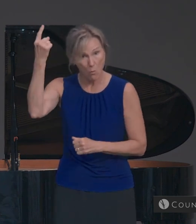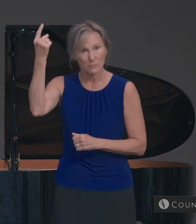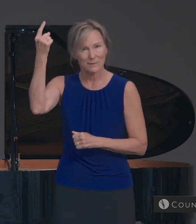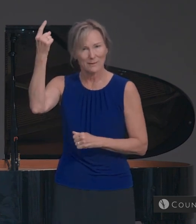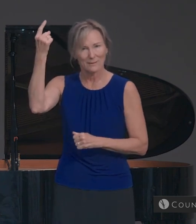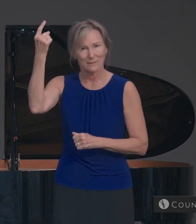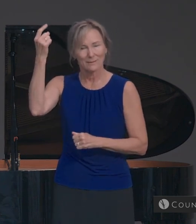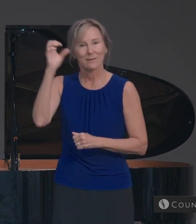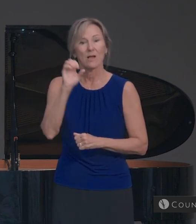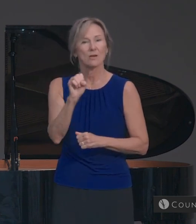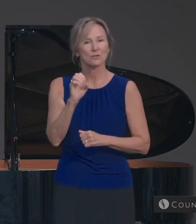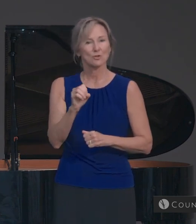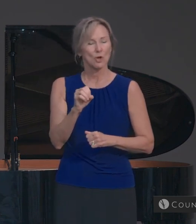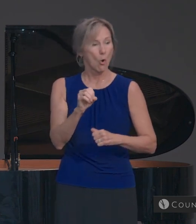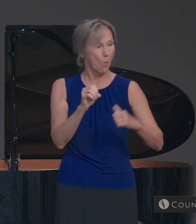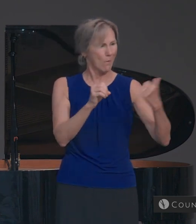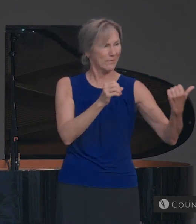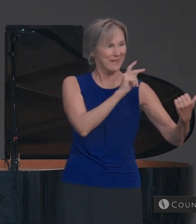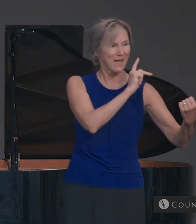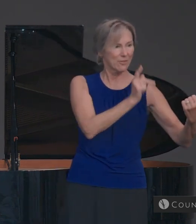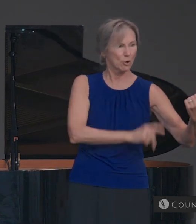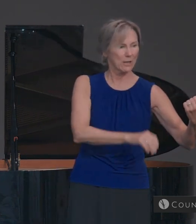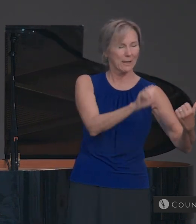Sennacherib could not take Jerusalem.